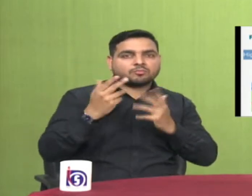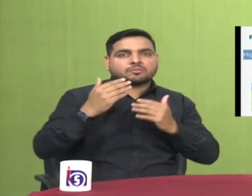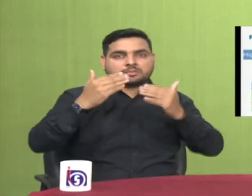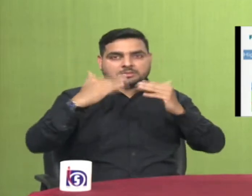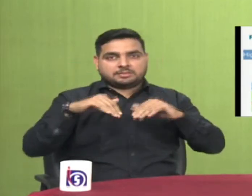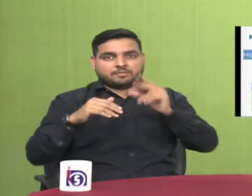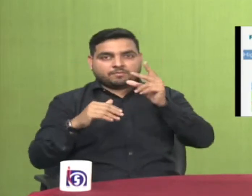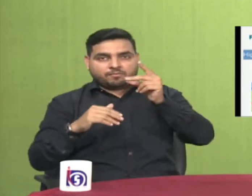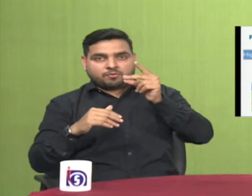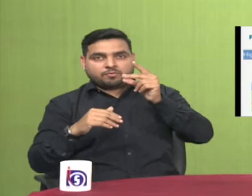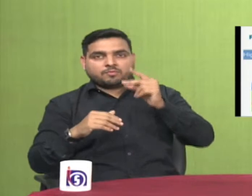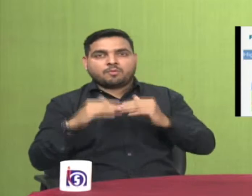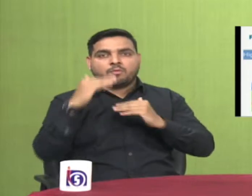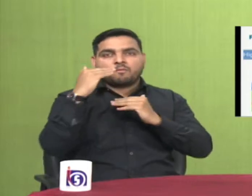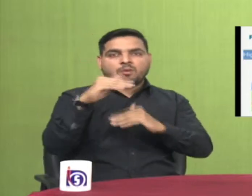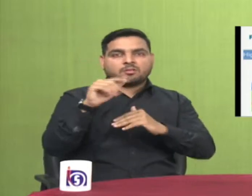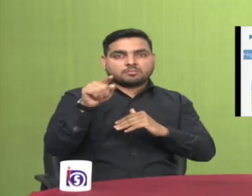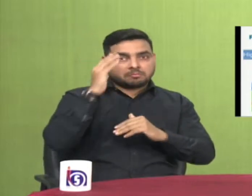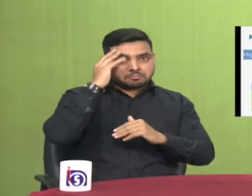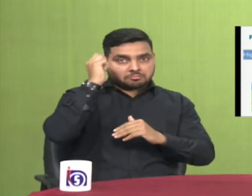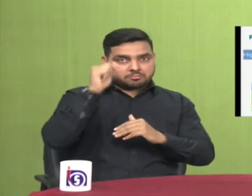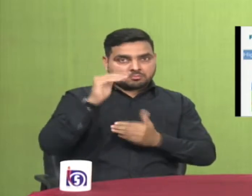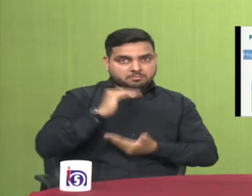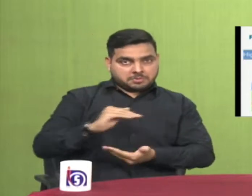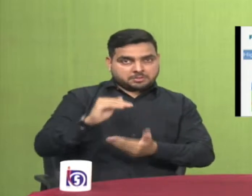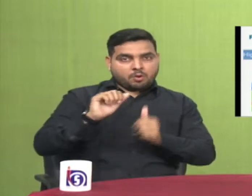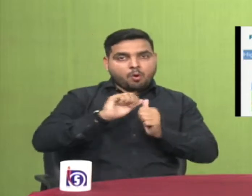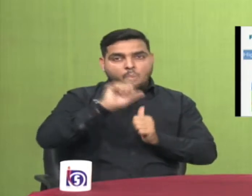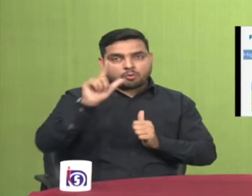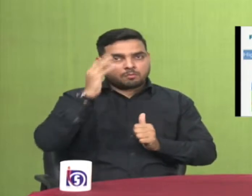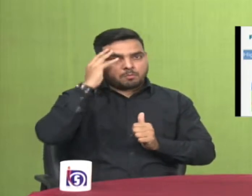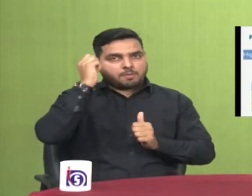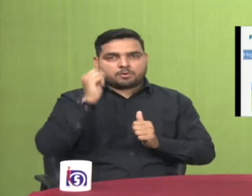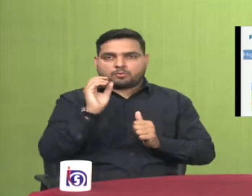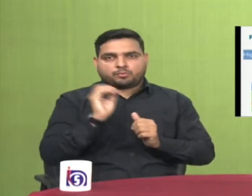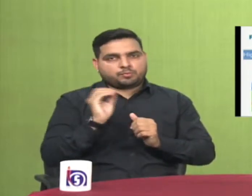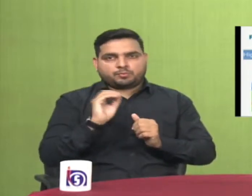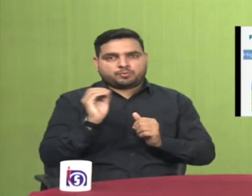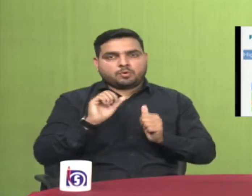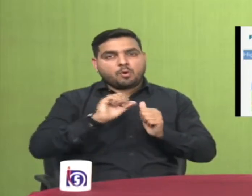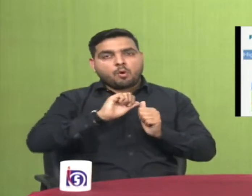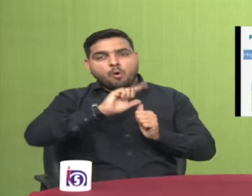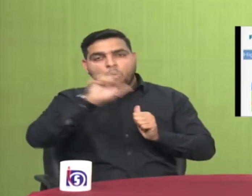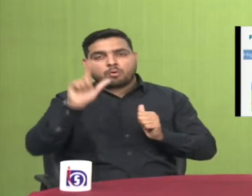there is a lot of curiosity in the child. The second is has limited memory.